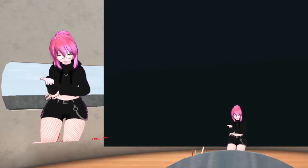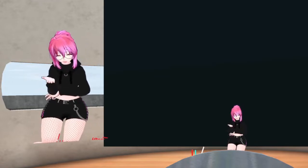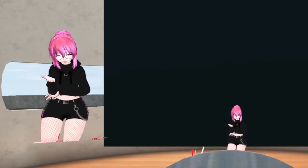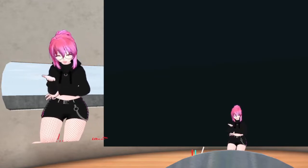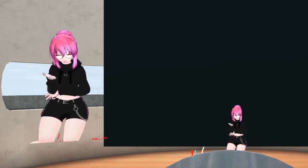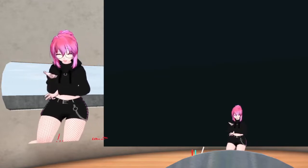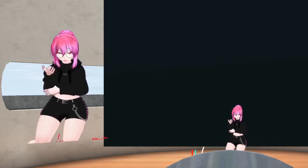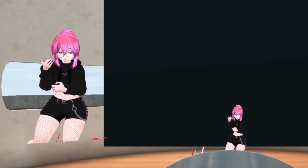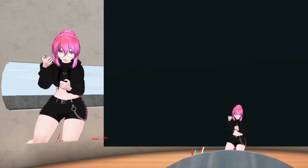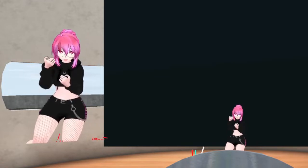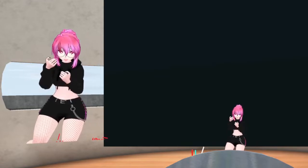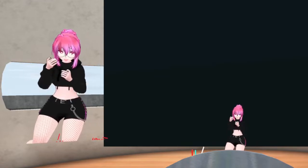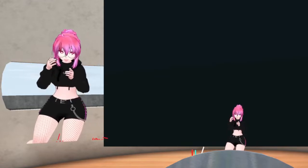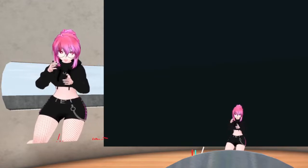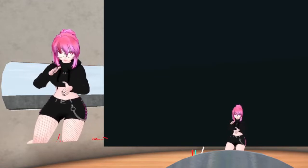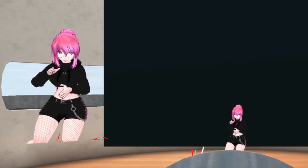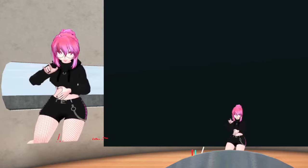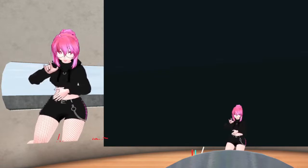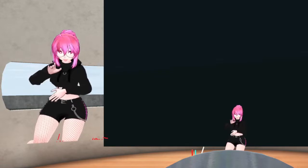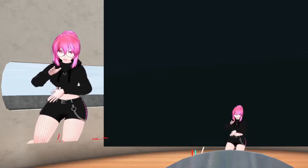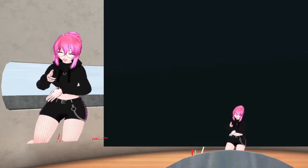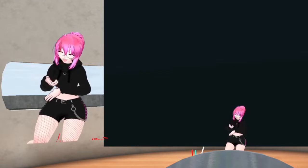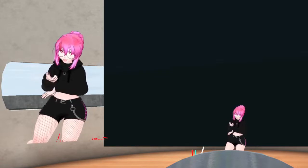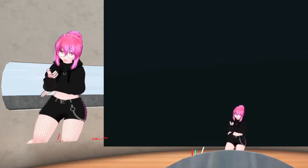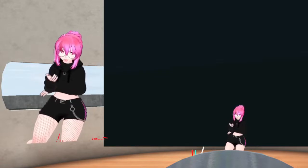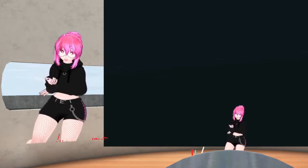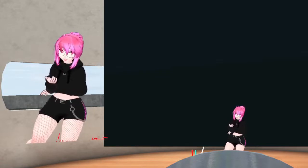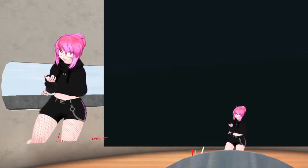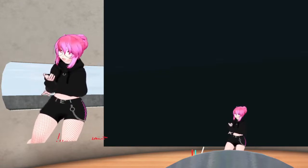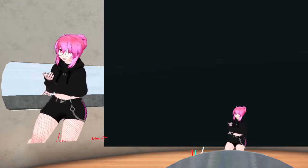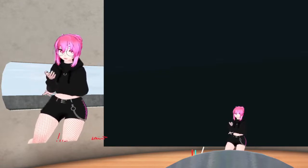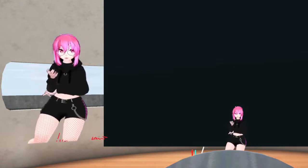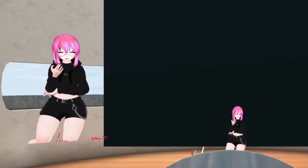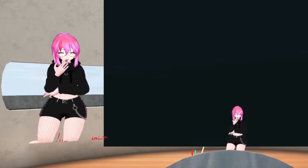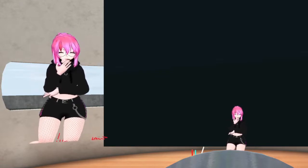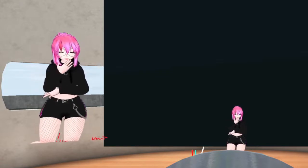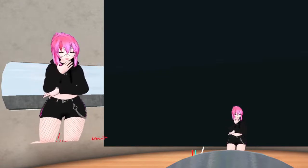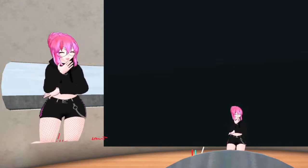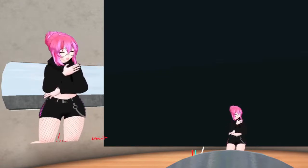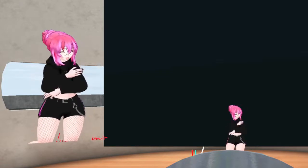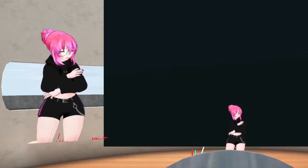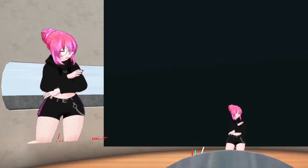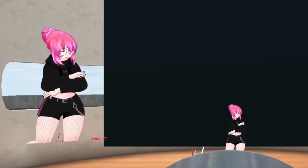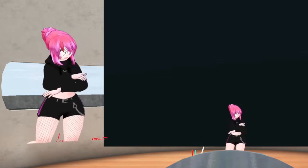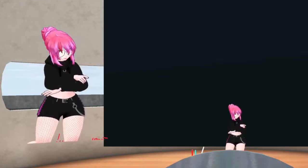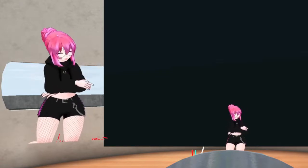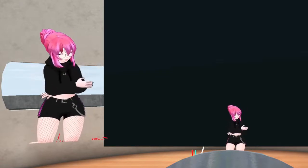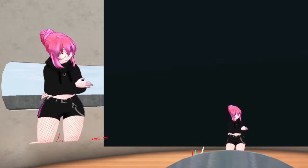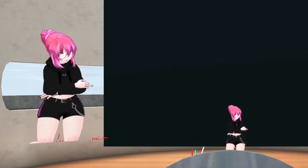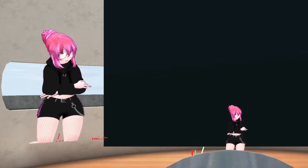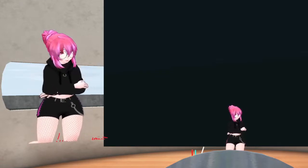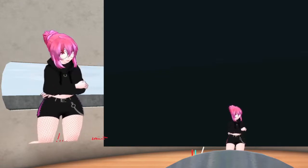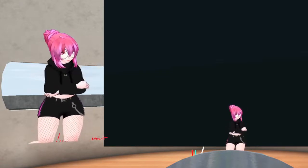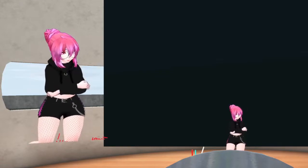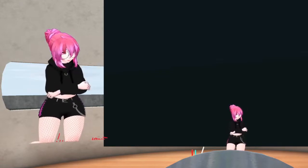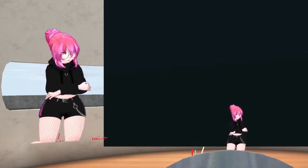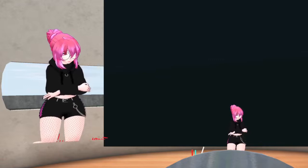but there might be out there. So I've always just said supporter or fingerspelling ally. That's a good question, though. Yeah. Does anyone else have any? Yeah. I was in the